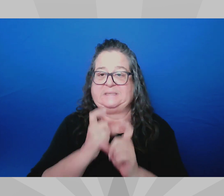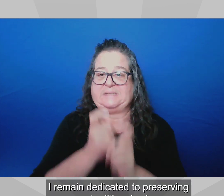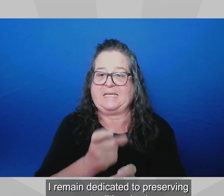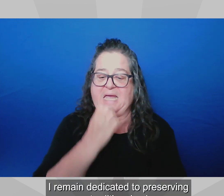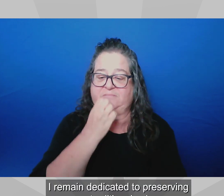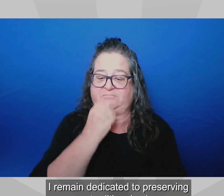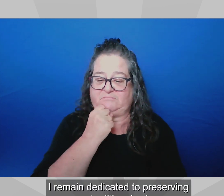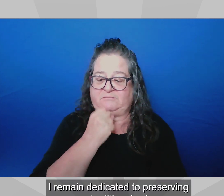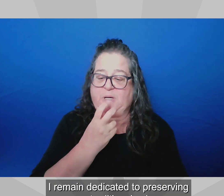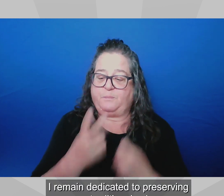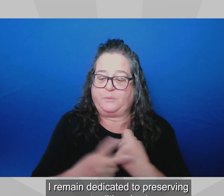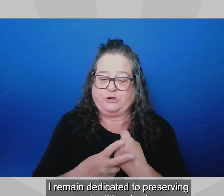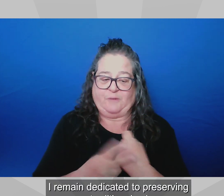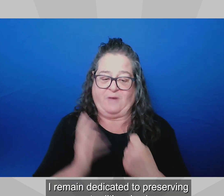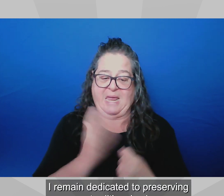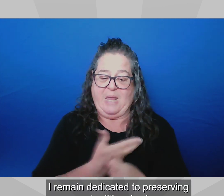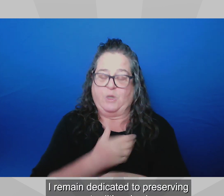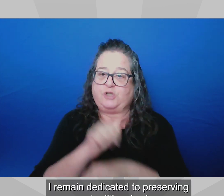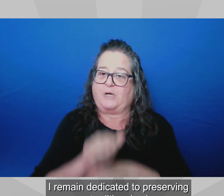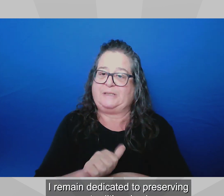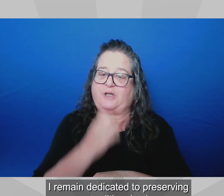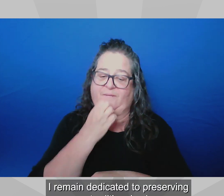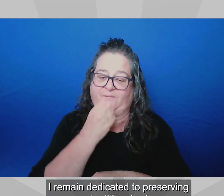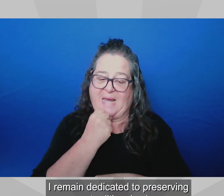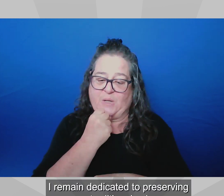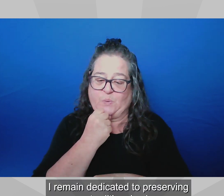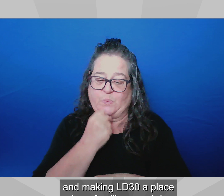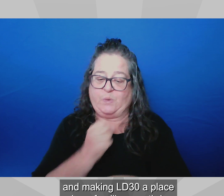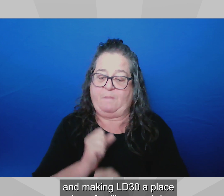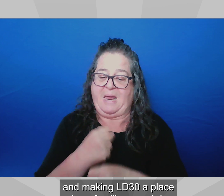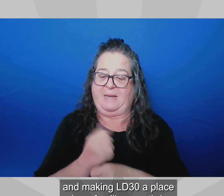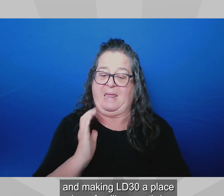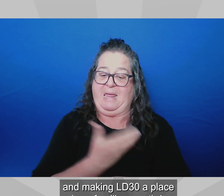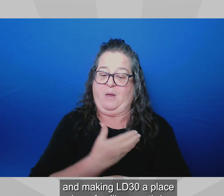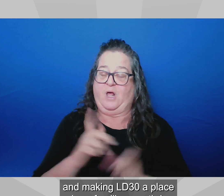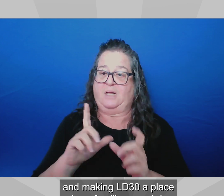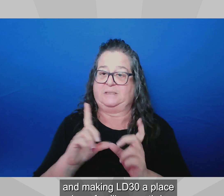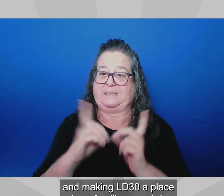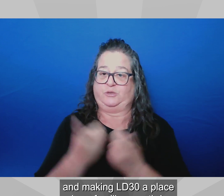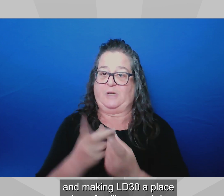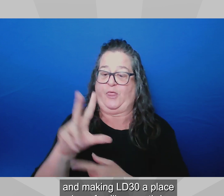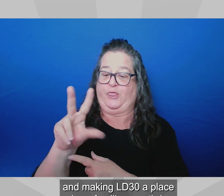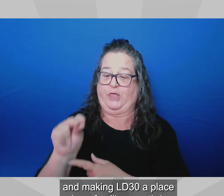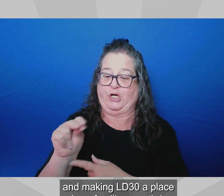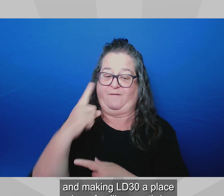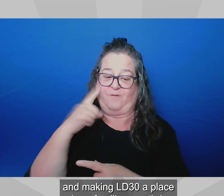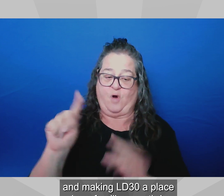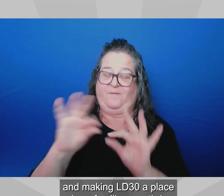I remain dedicated to preserving our traditional values and making LD 30 a place where families can thrive